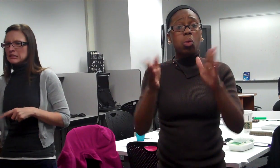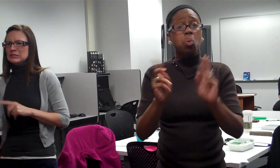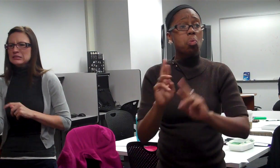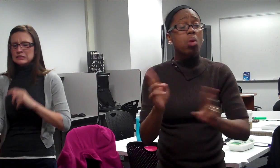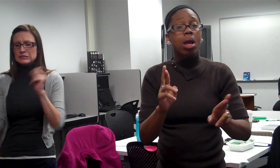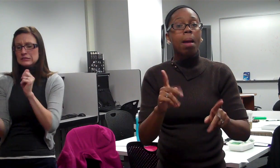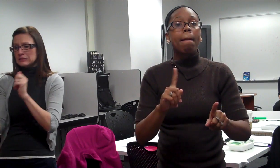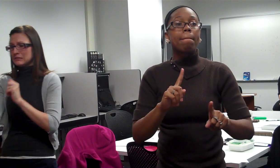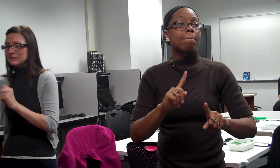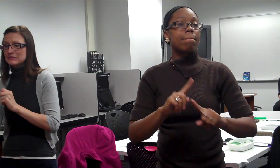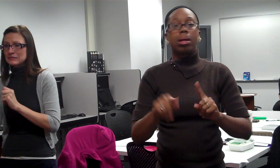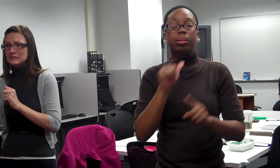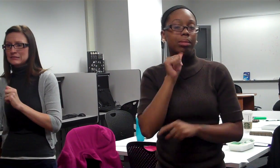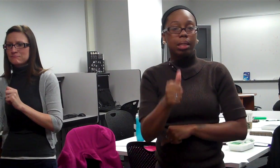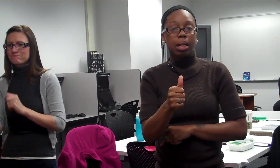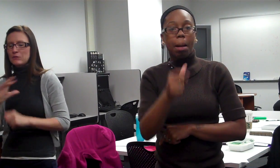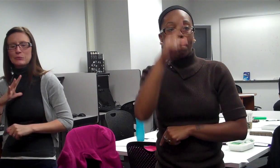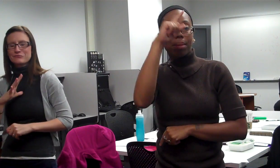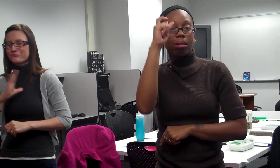weren't, because we were early. And the